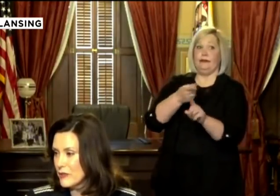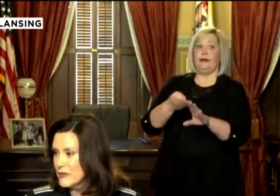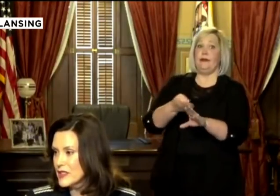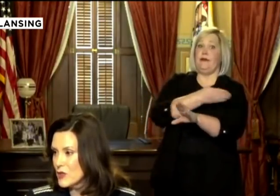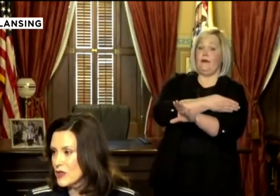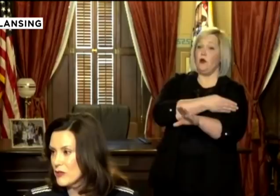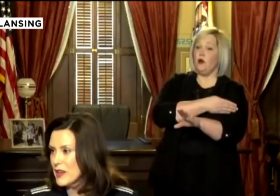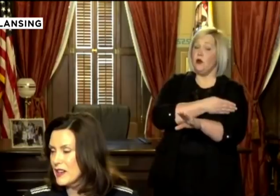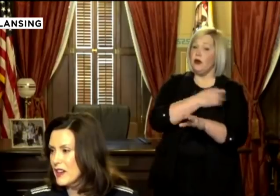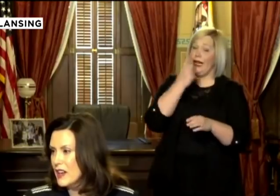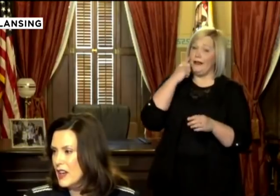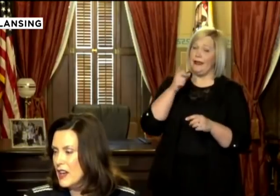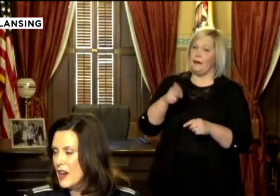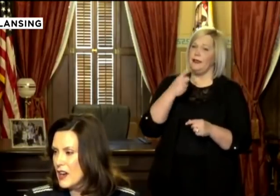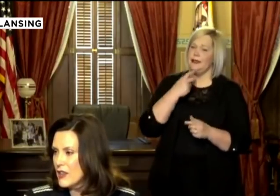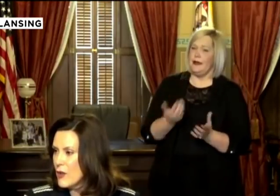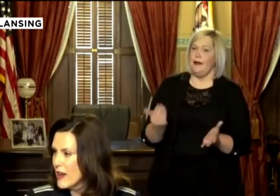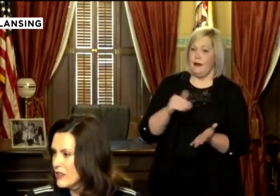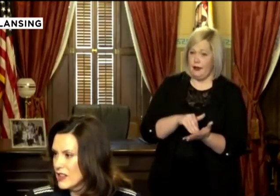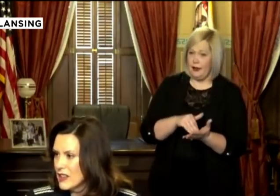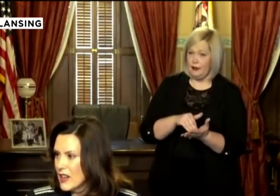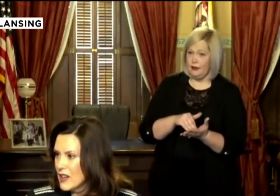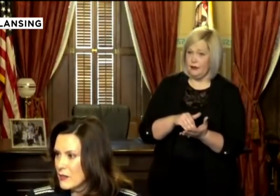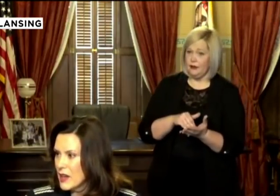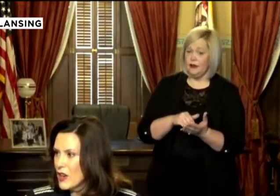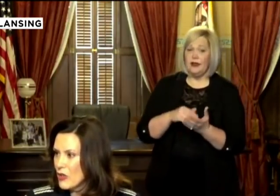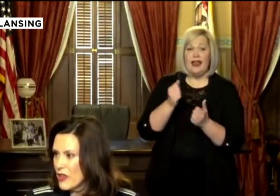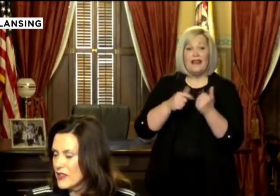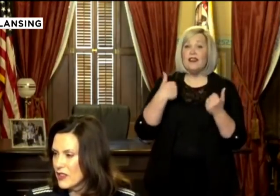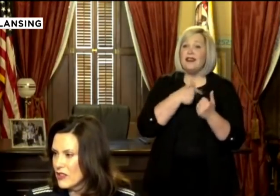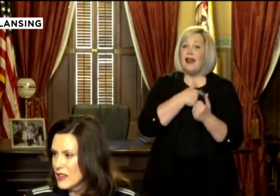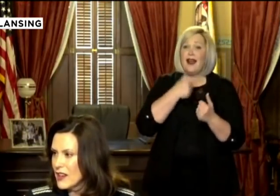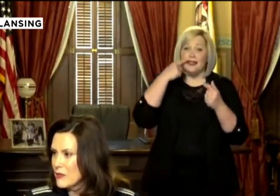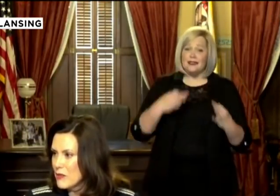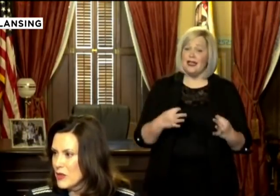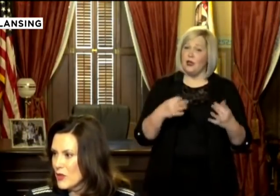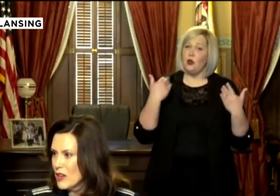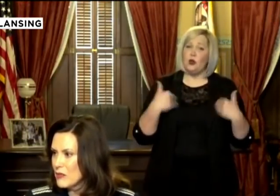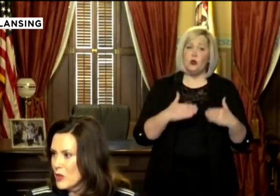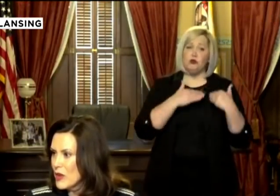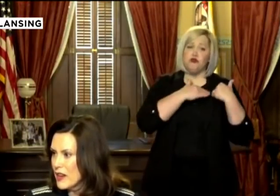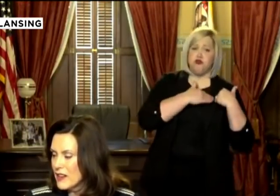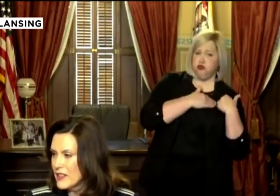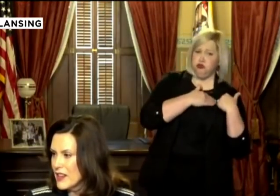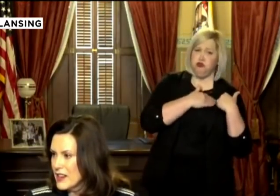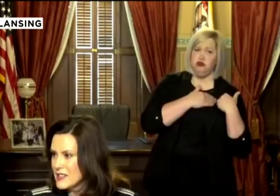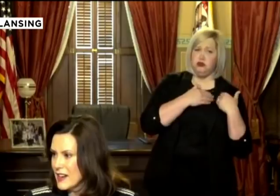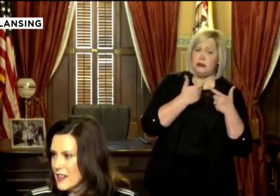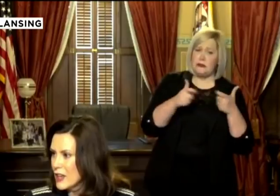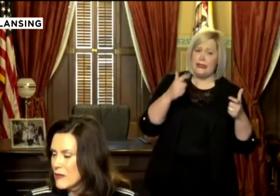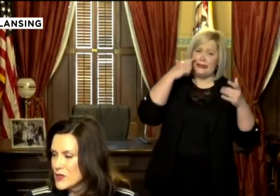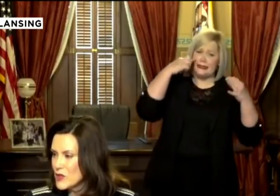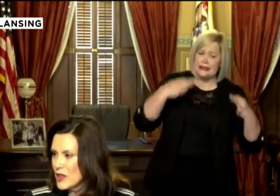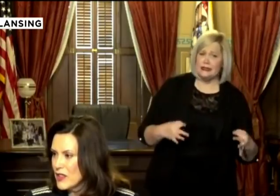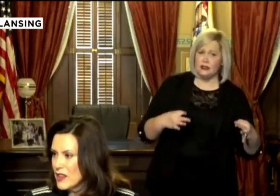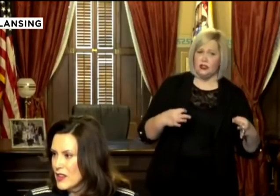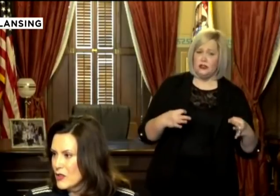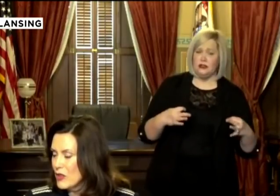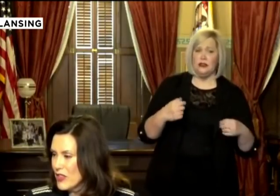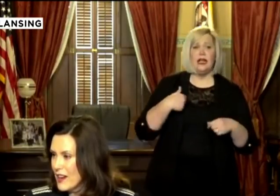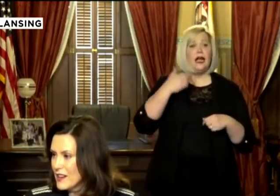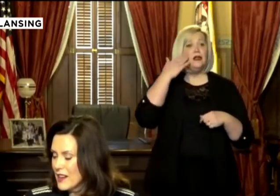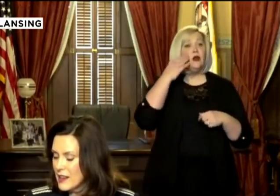think it's worth repeating. They weigh heavily on me. I know that there are a lot of people who are unemployed, and the anxiety that comes